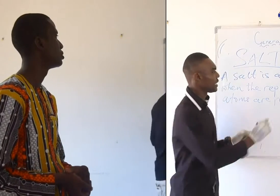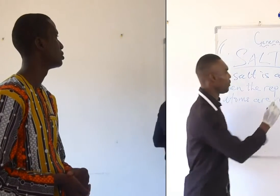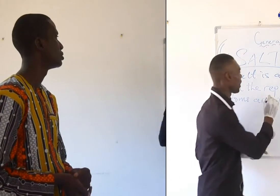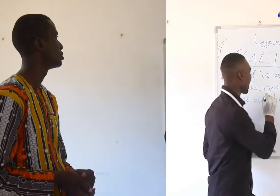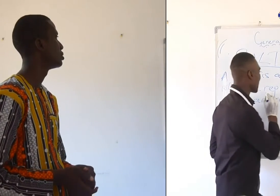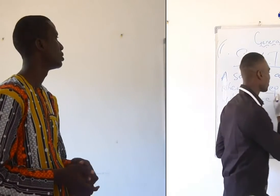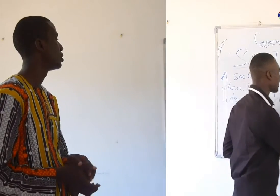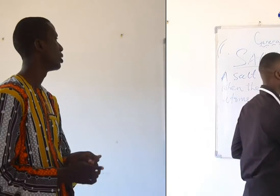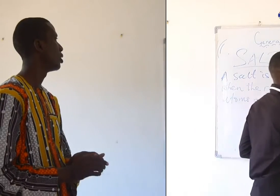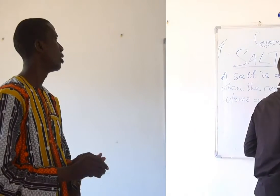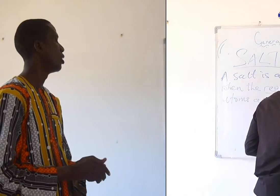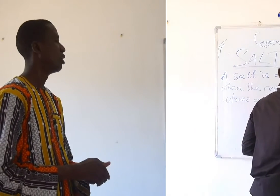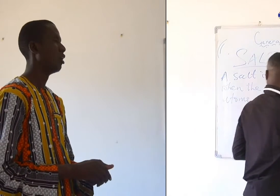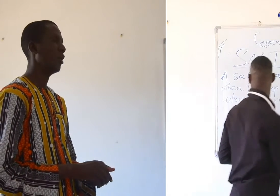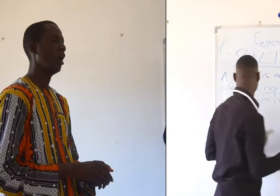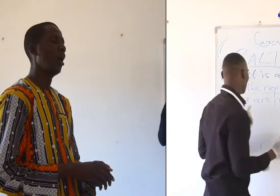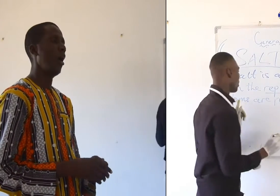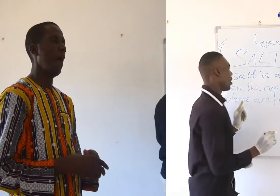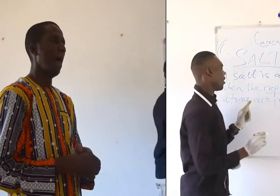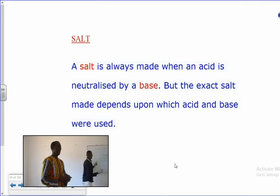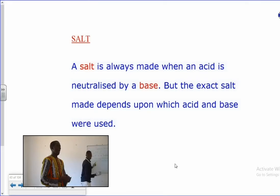the replaceable hydrogen atoms.